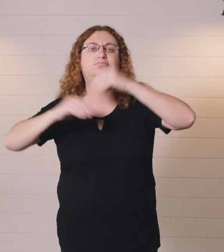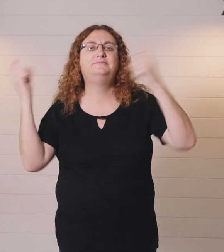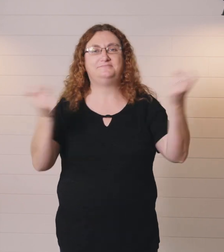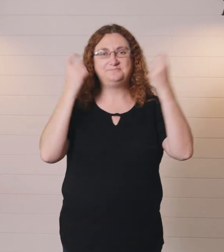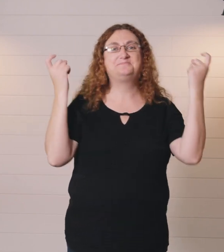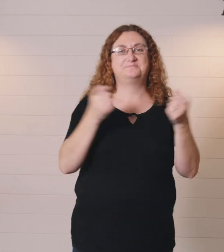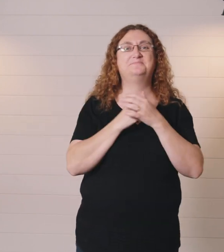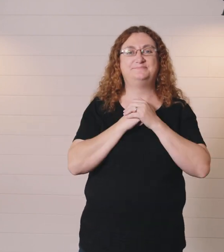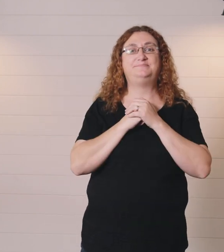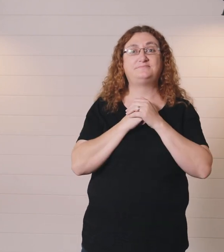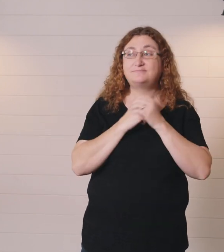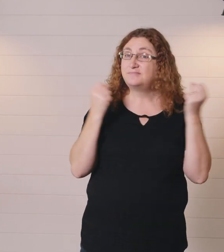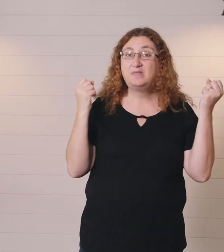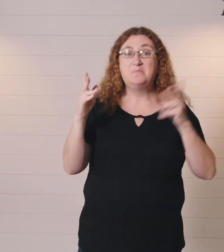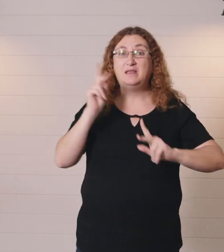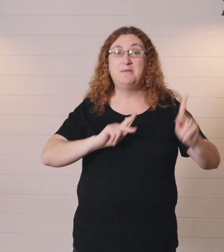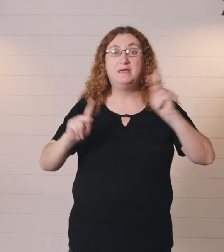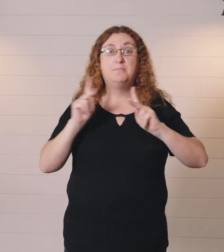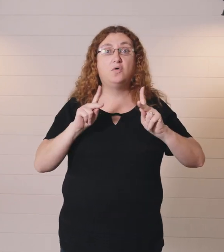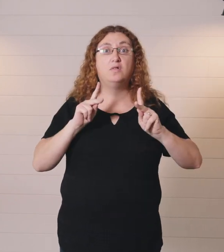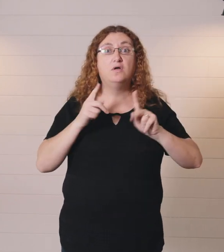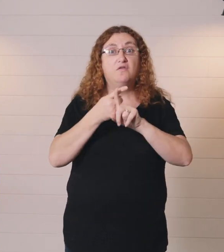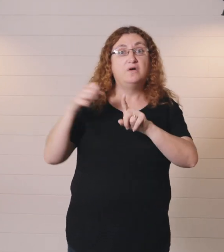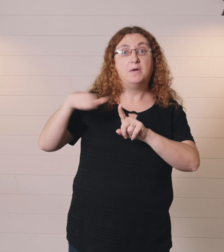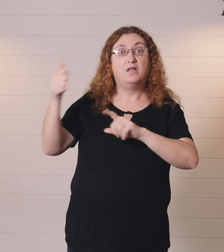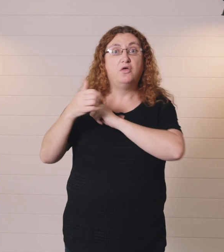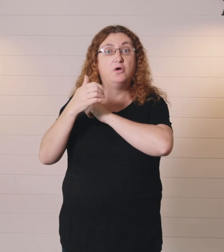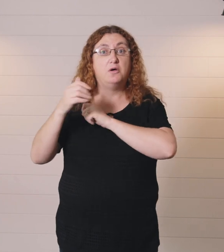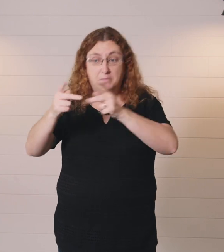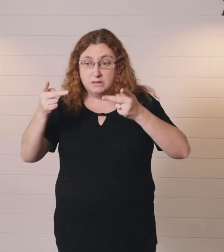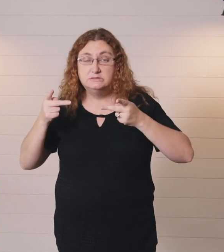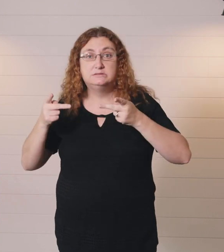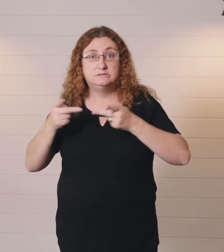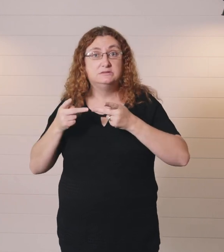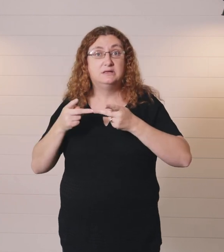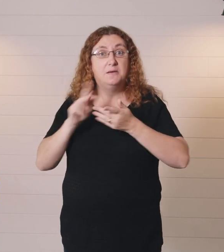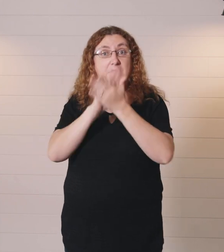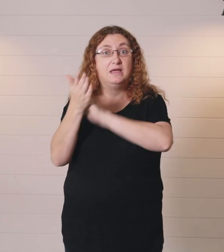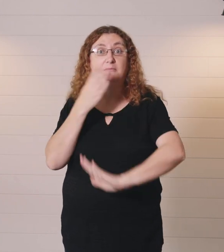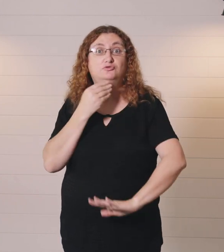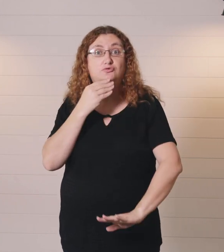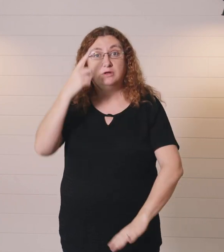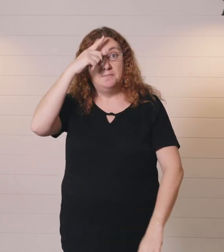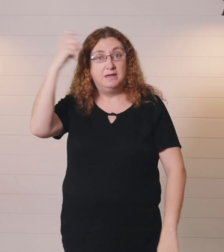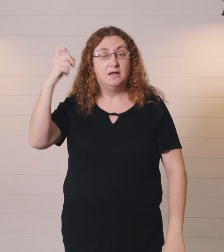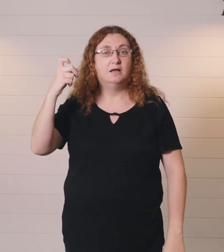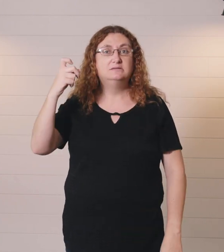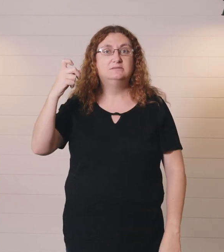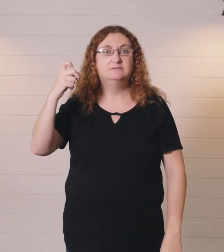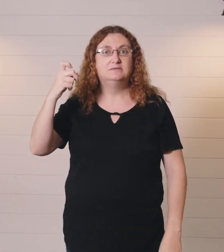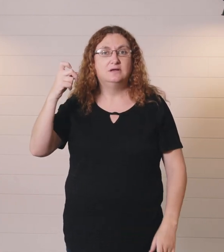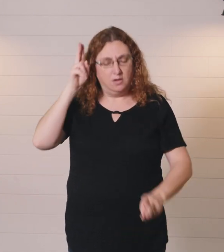feasting and celebrating. And many people of other nationalities became Jews because of the fear of the Jews